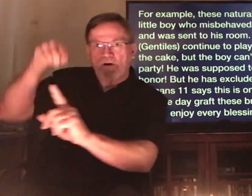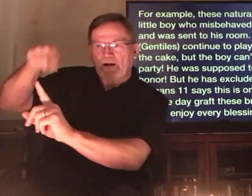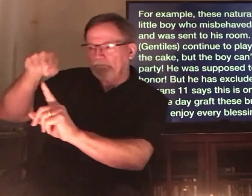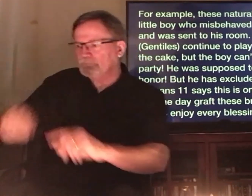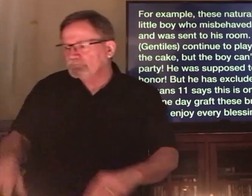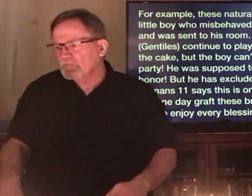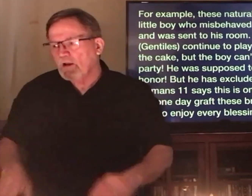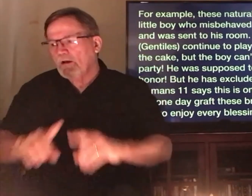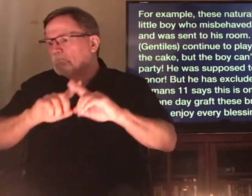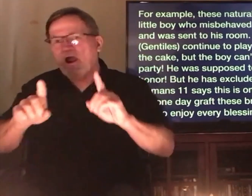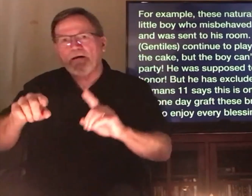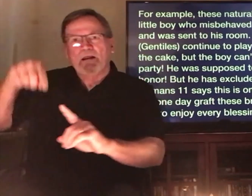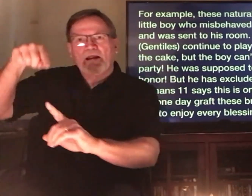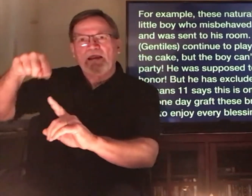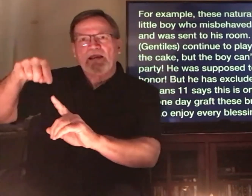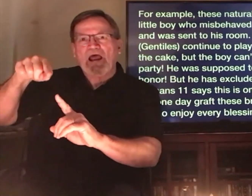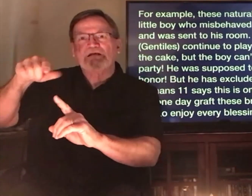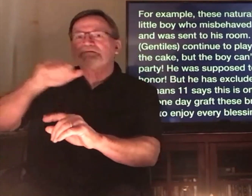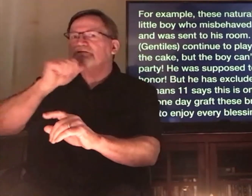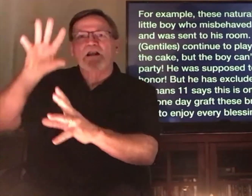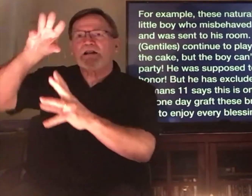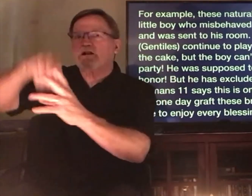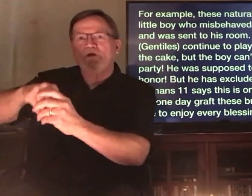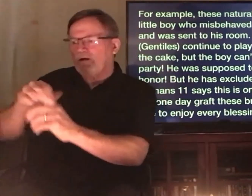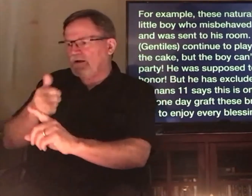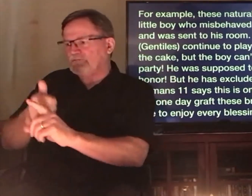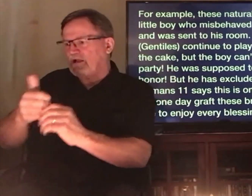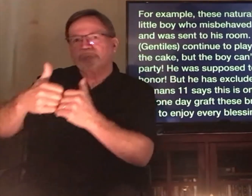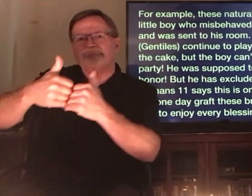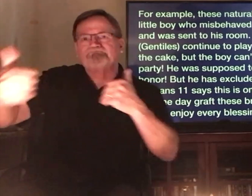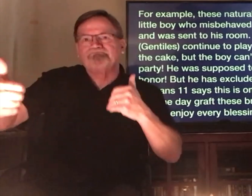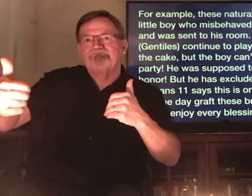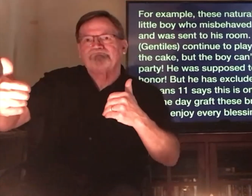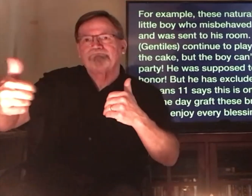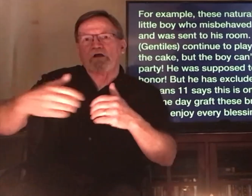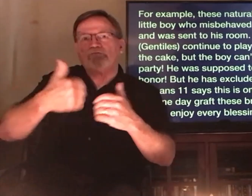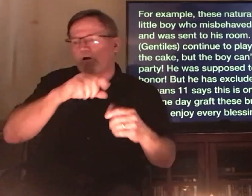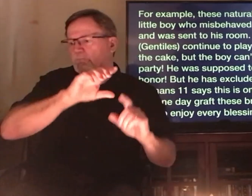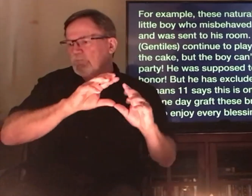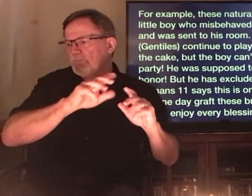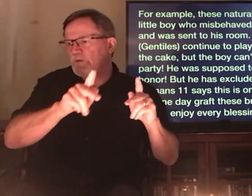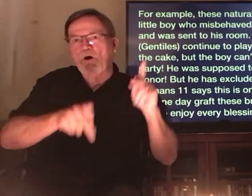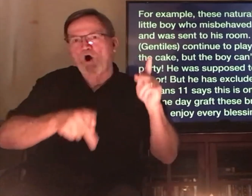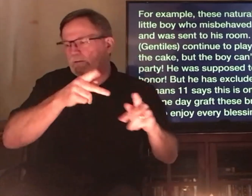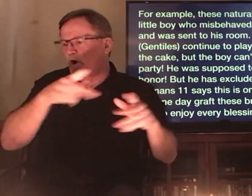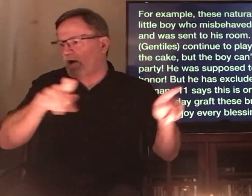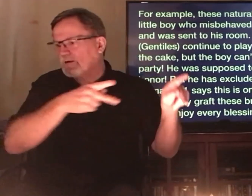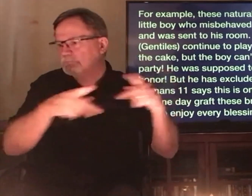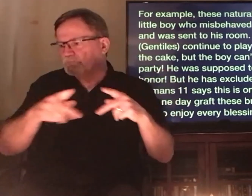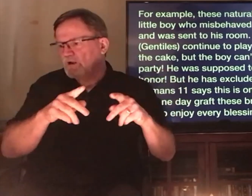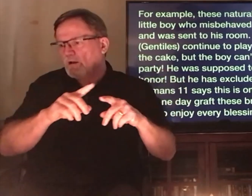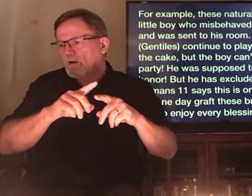not Yeshua. They don't believe Yeshua is the Messiah. That's why it's cut off from the tree, olive